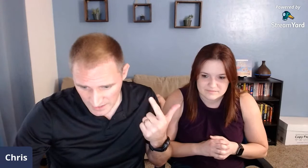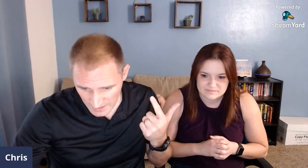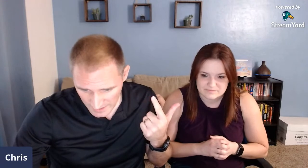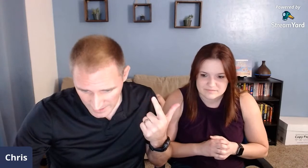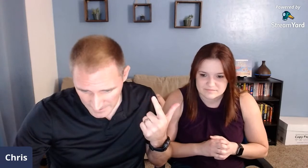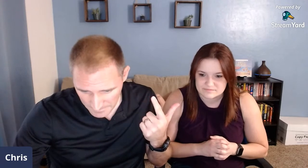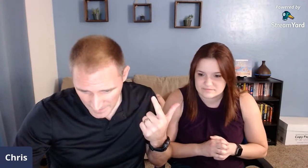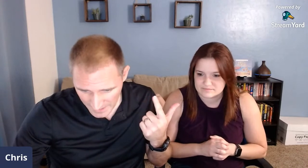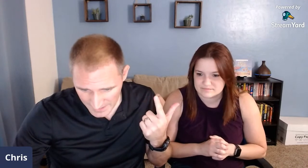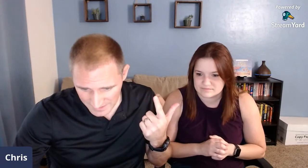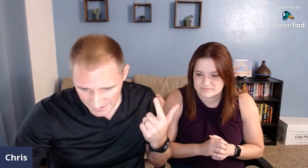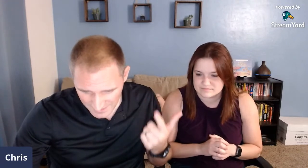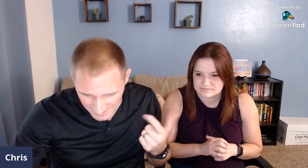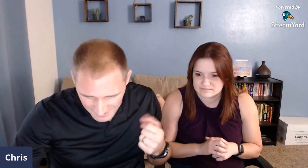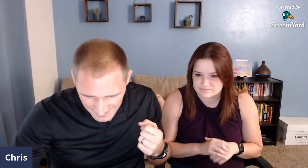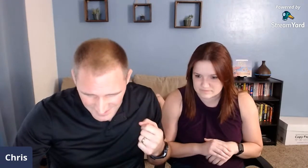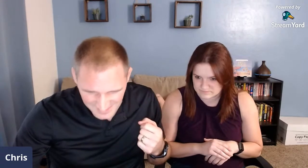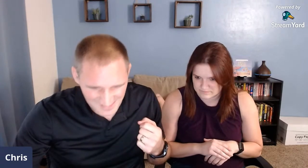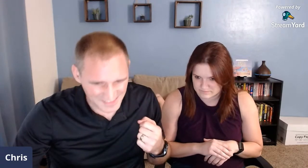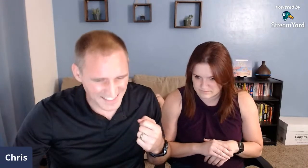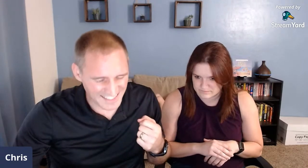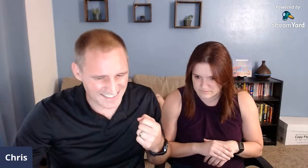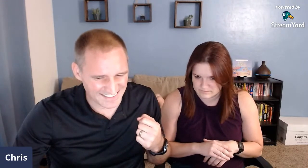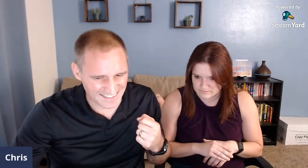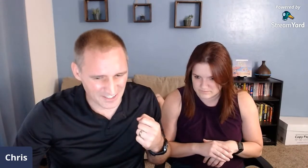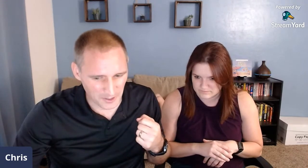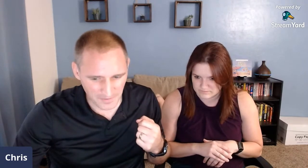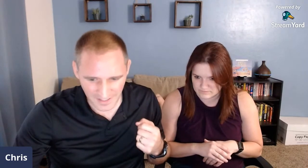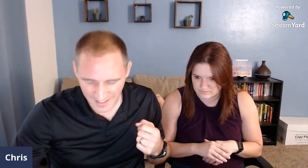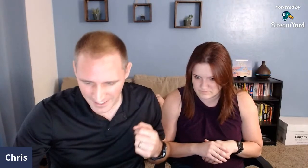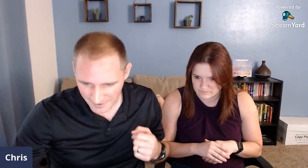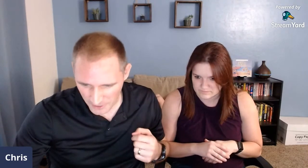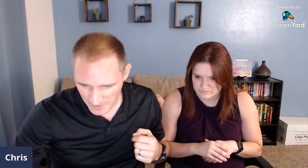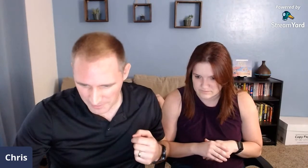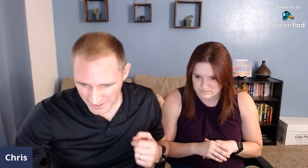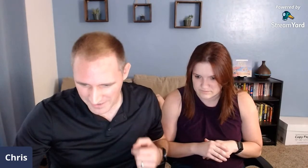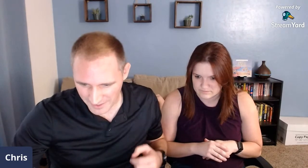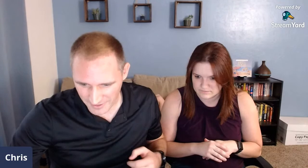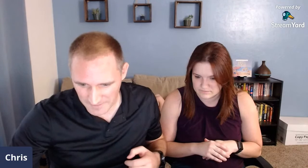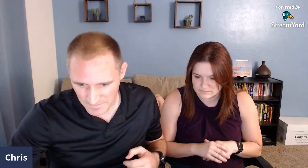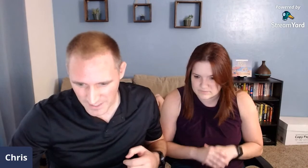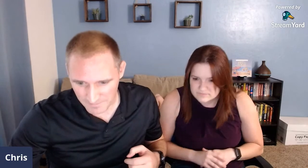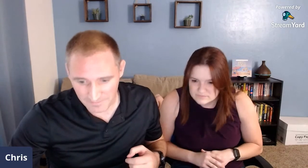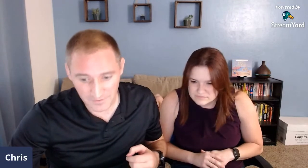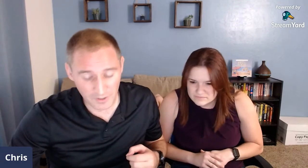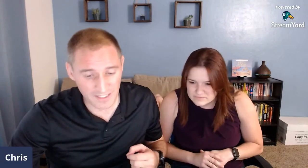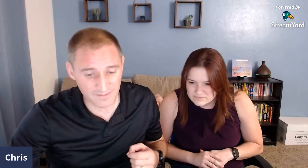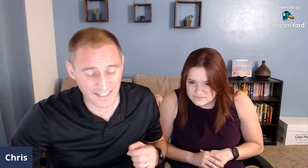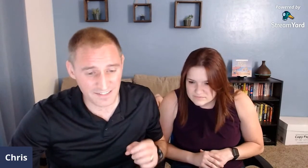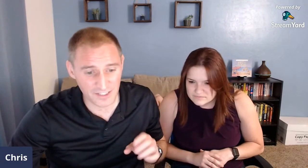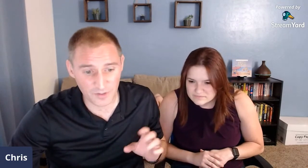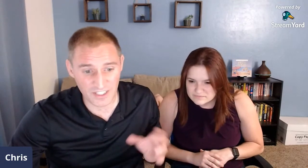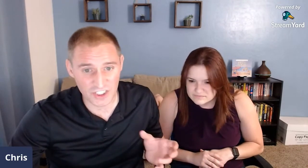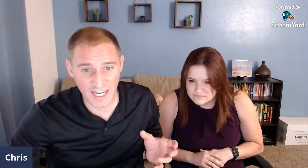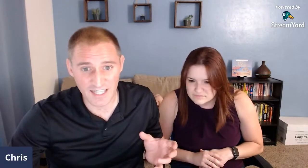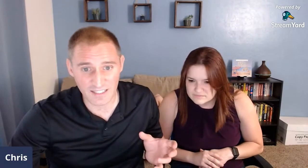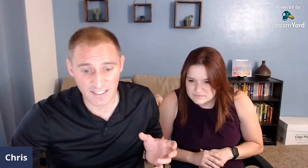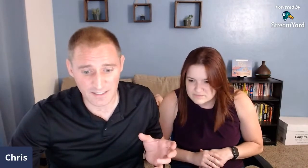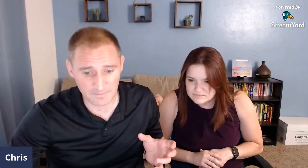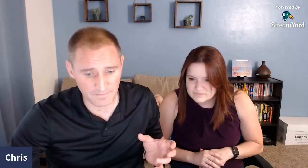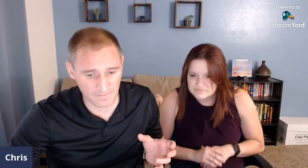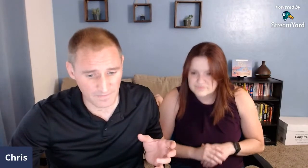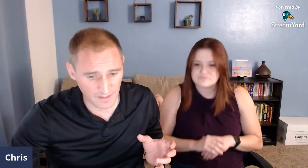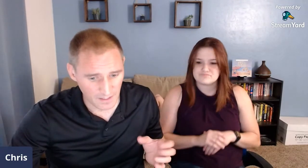Cherry and Ziena, I hope I pronounced that right. Go ahead and let us know in the